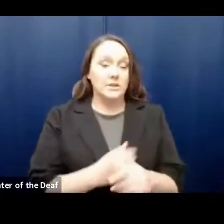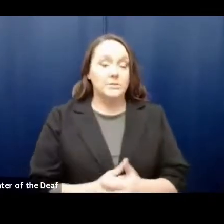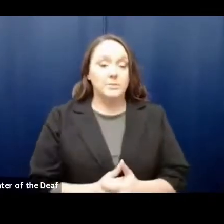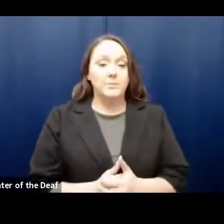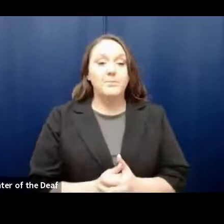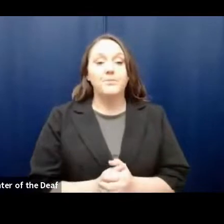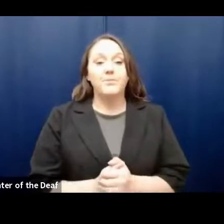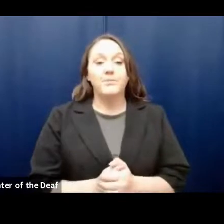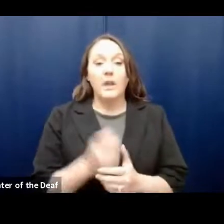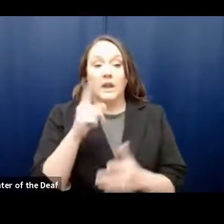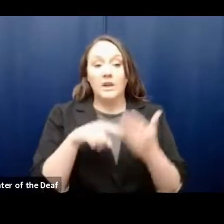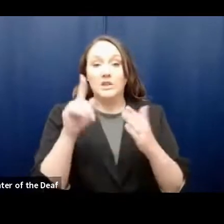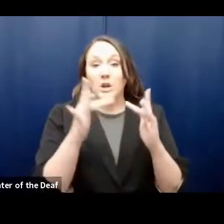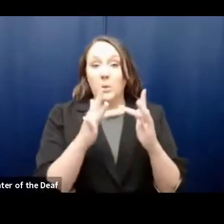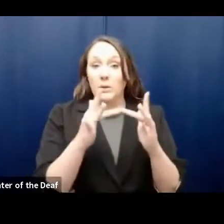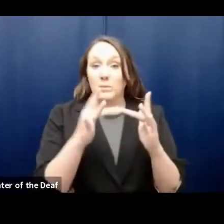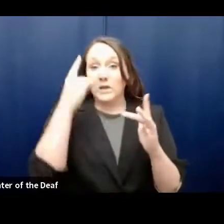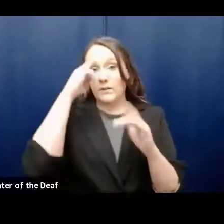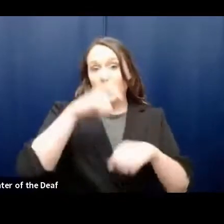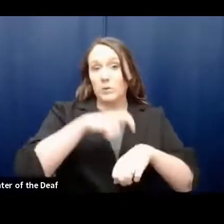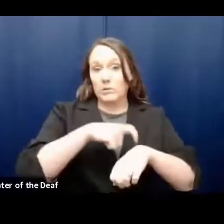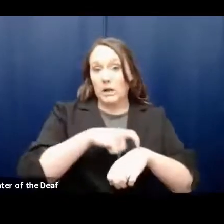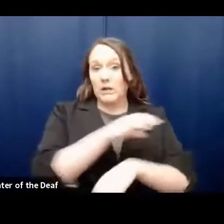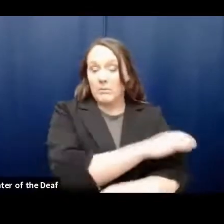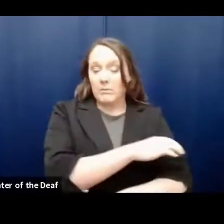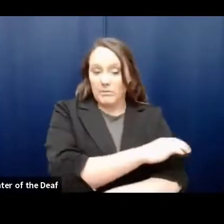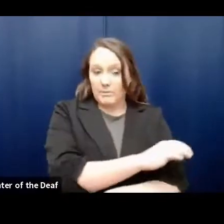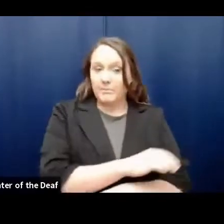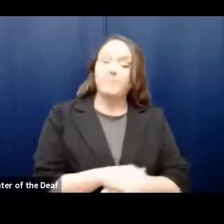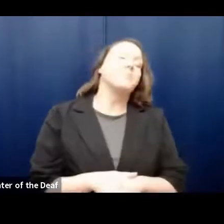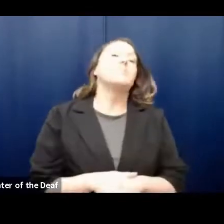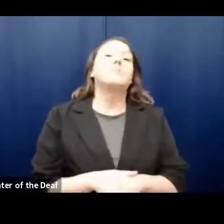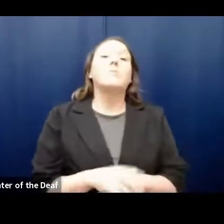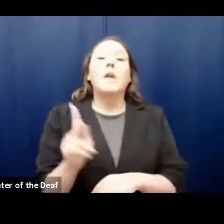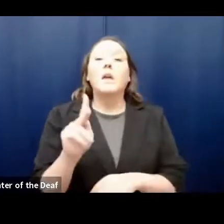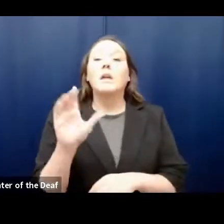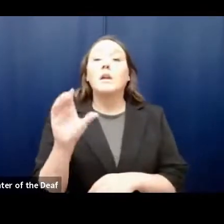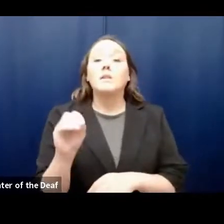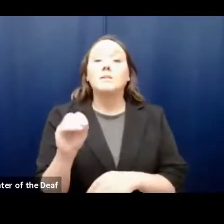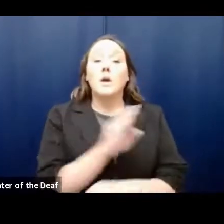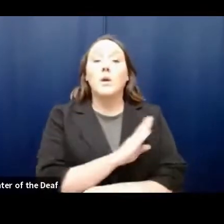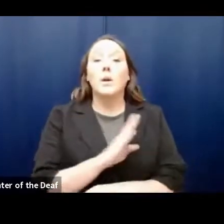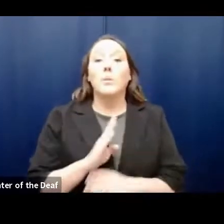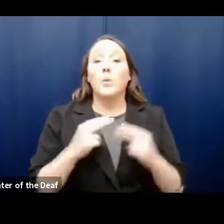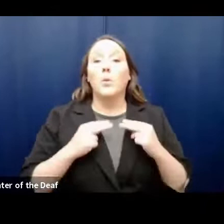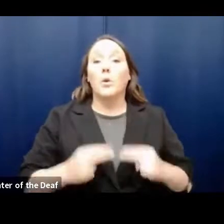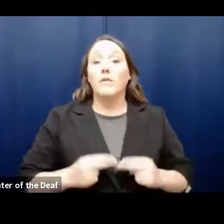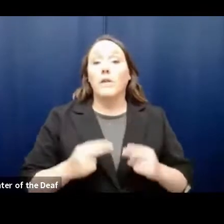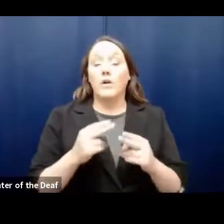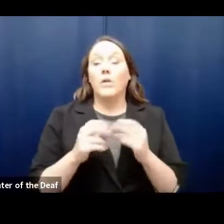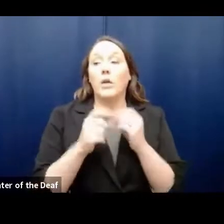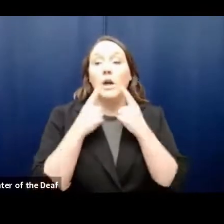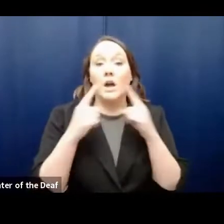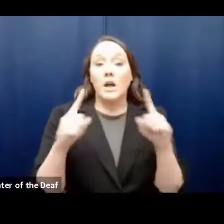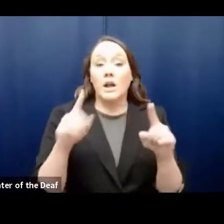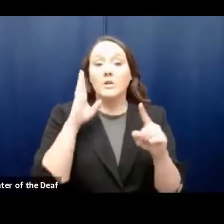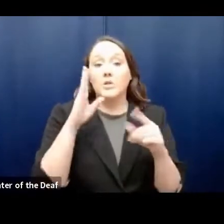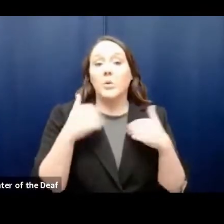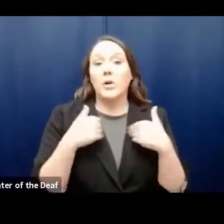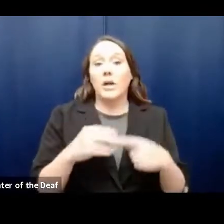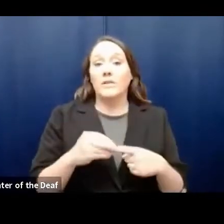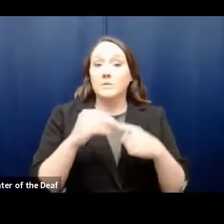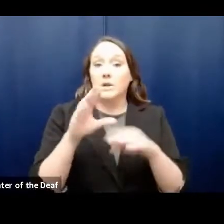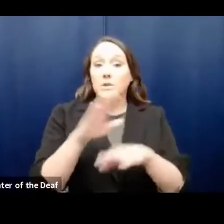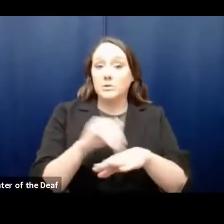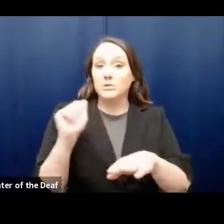clinics. The Knox County Board of Health announced last night that they will be holding a special called meeting on Friday at